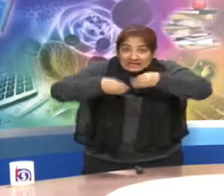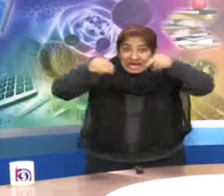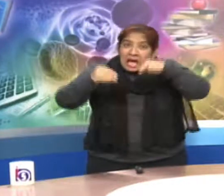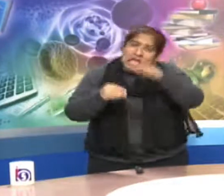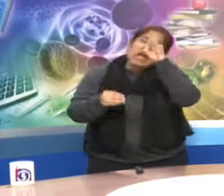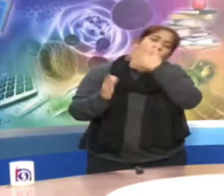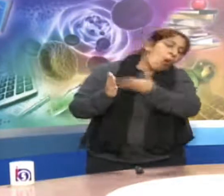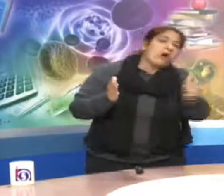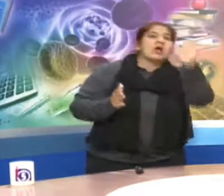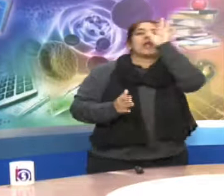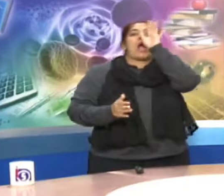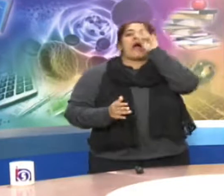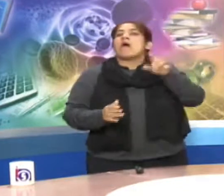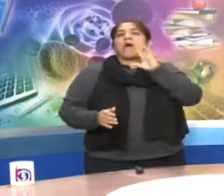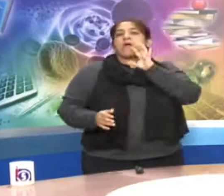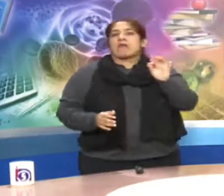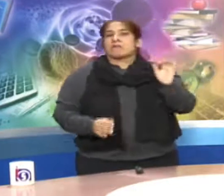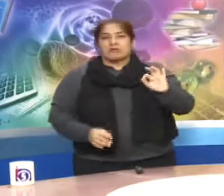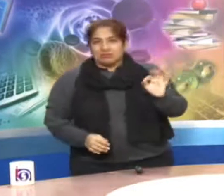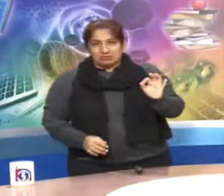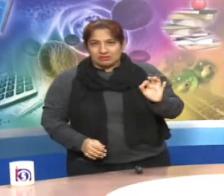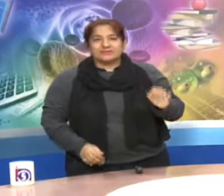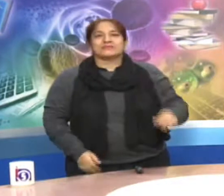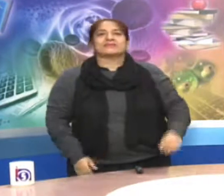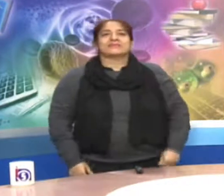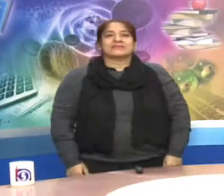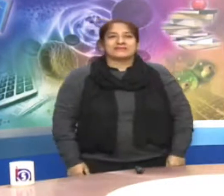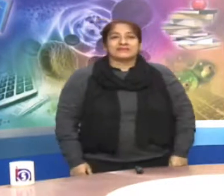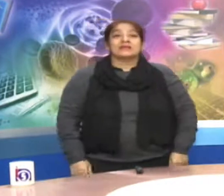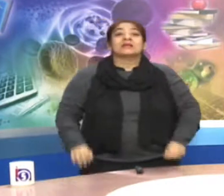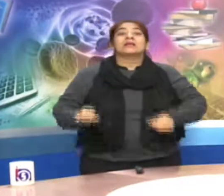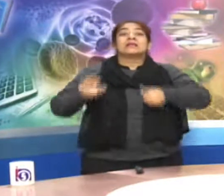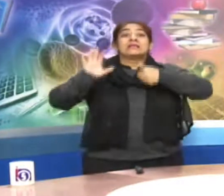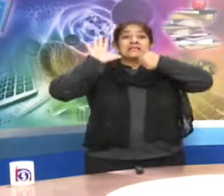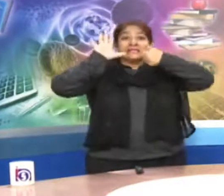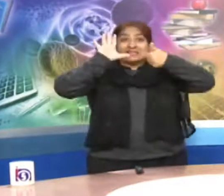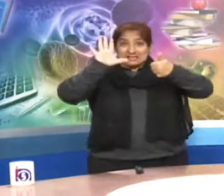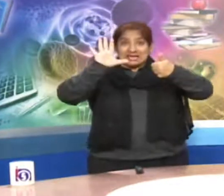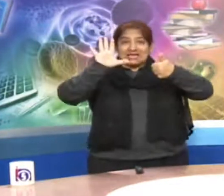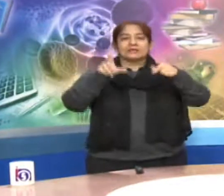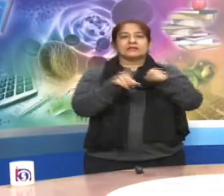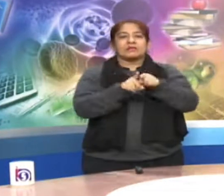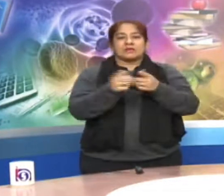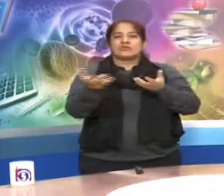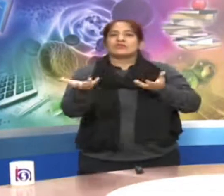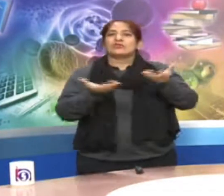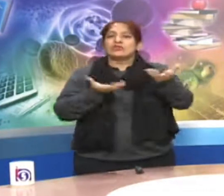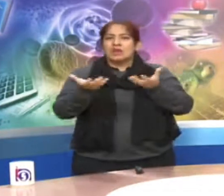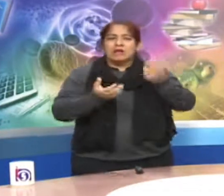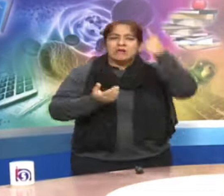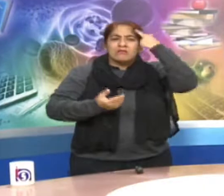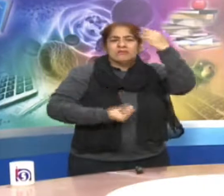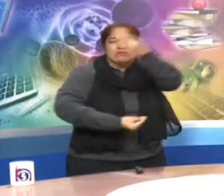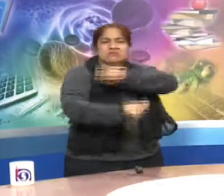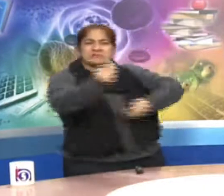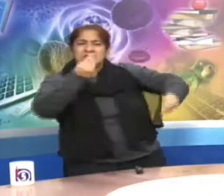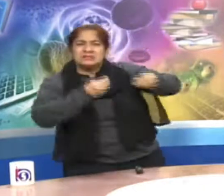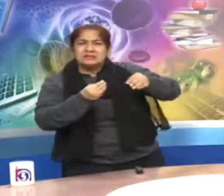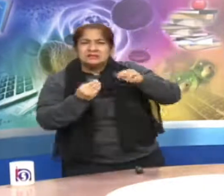give more of the weight, but they gain profit. So the sixth point is black